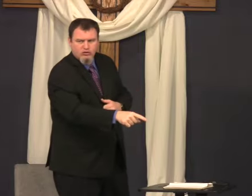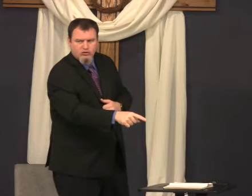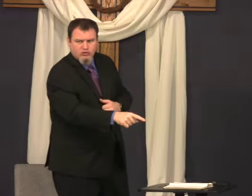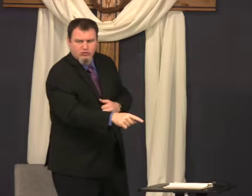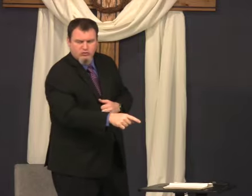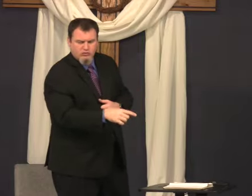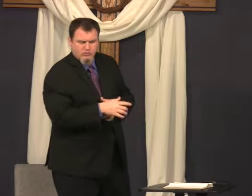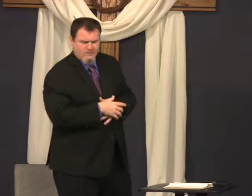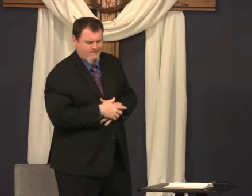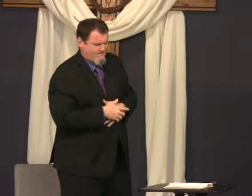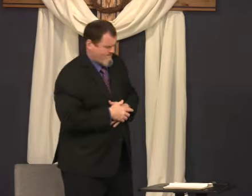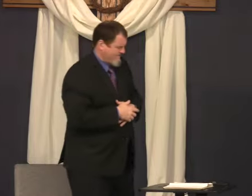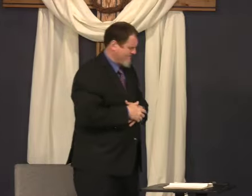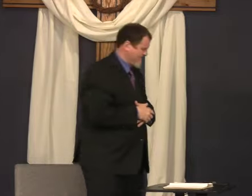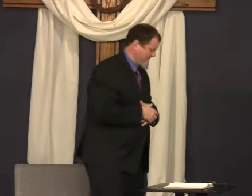father.